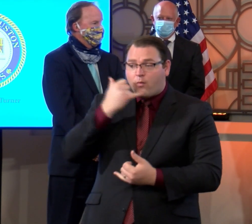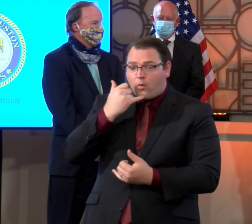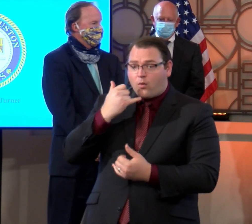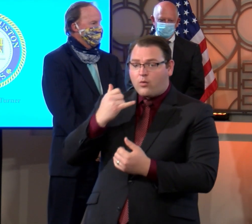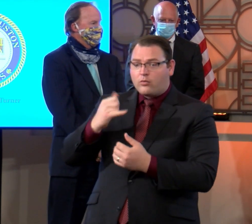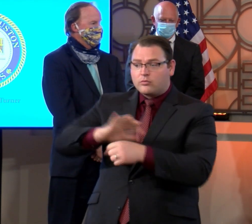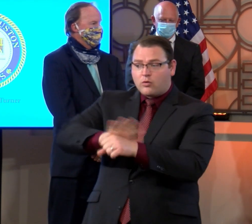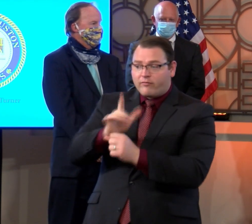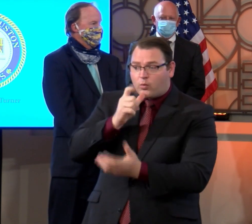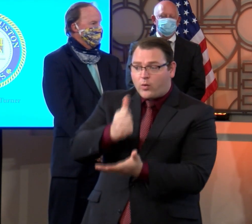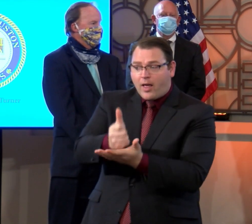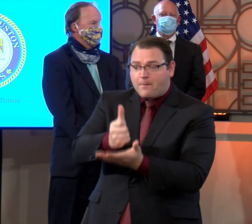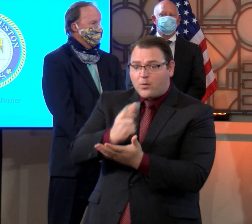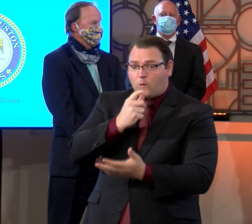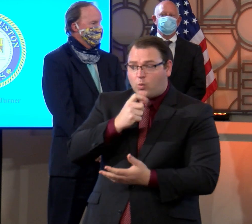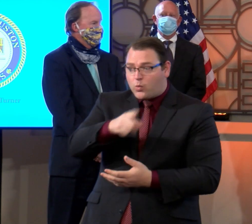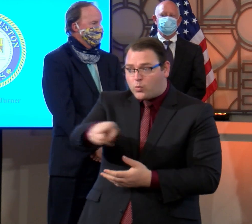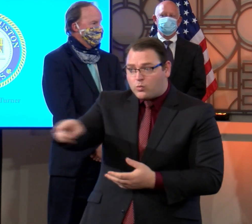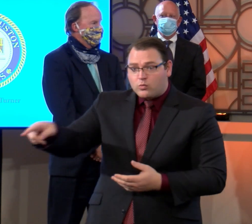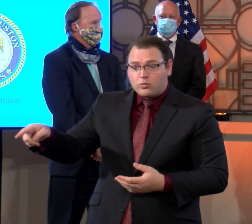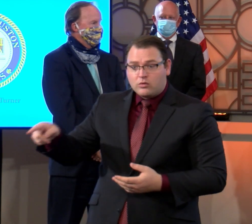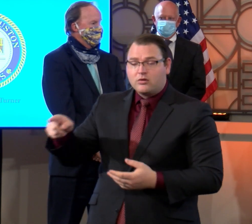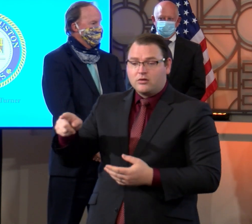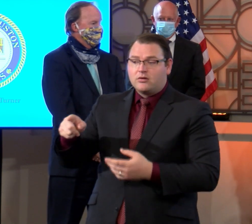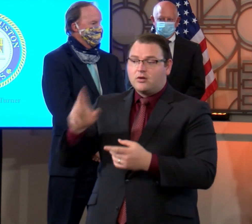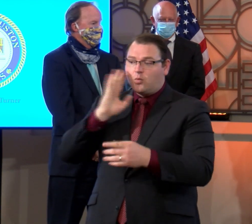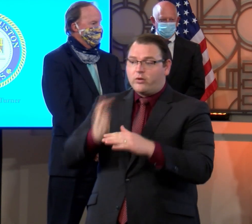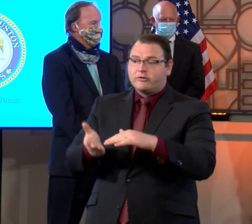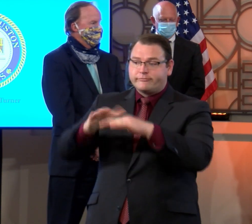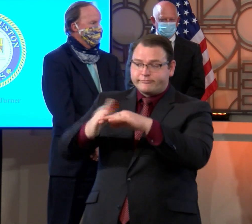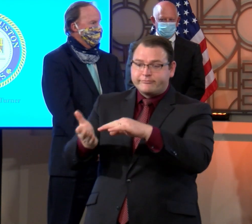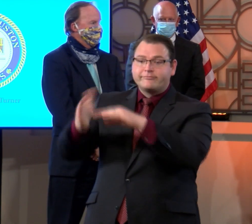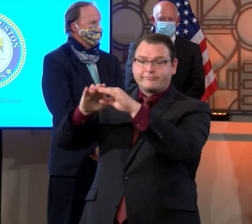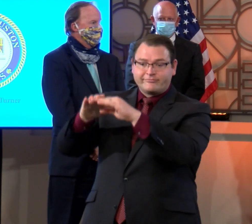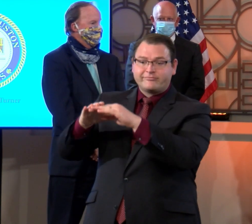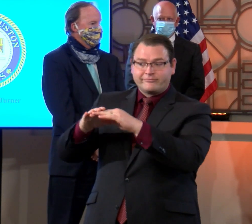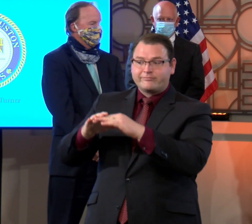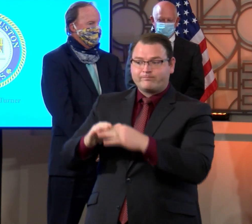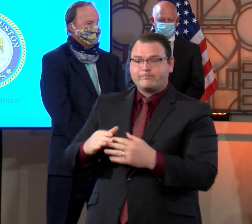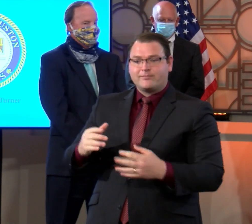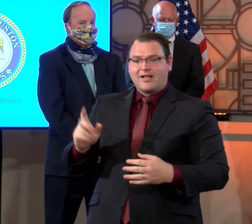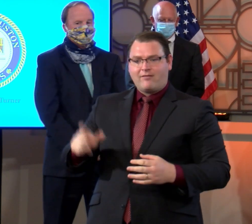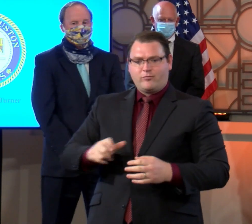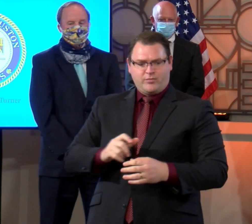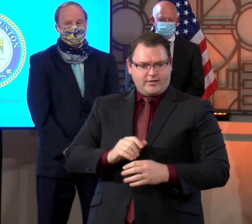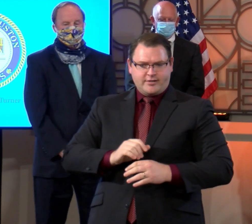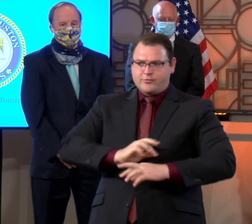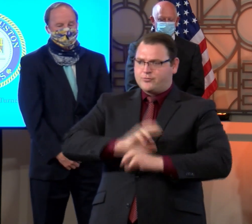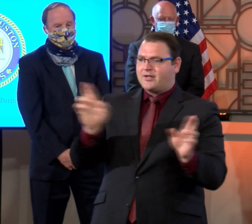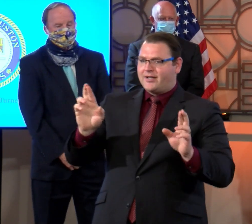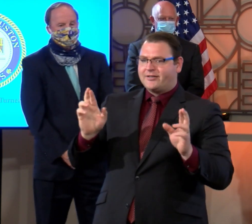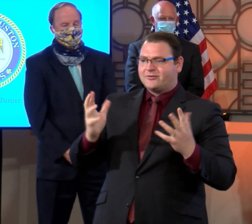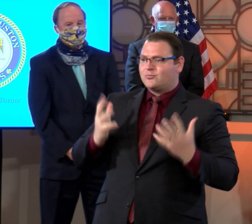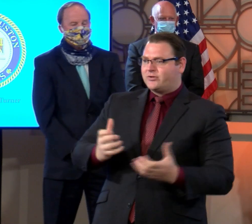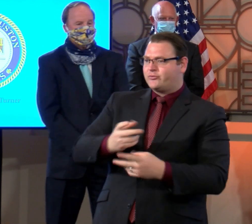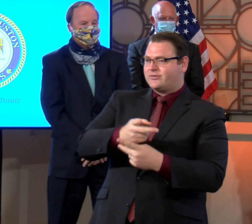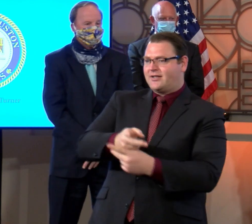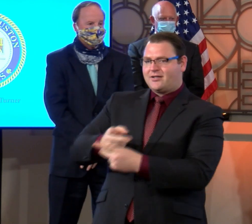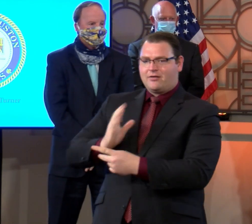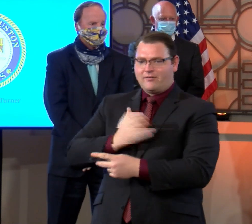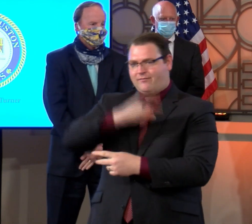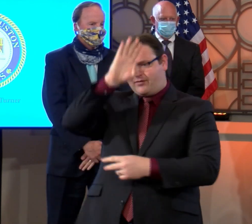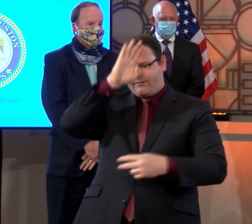this virus is going to rise, and we have to do what we need to do to prepare and take care of our firefighter